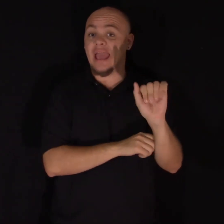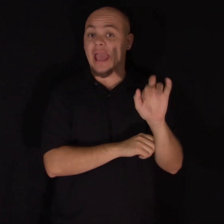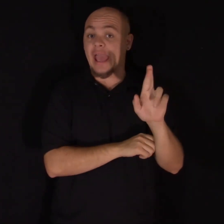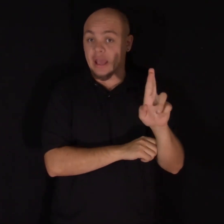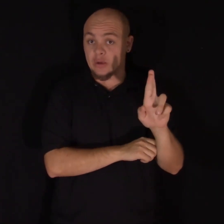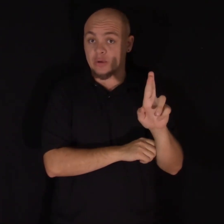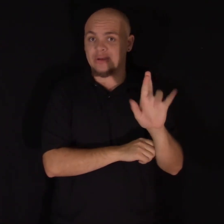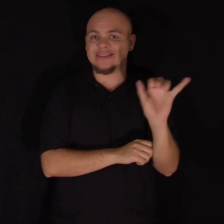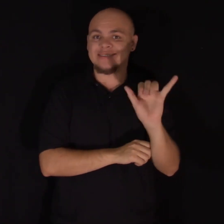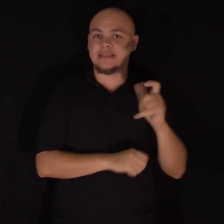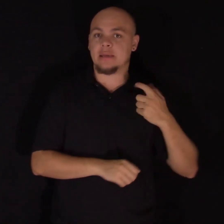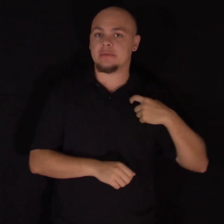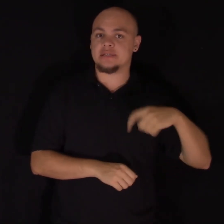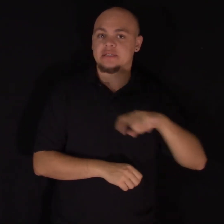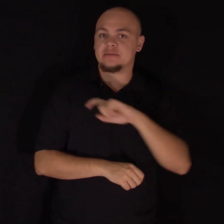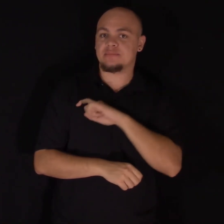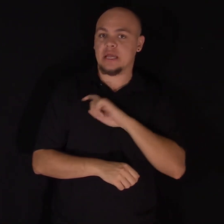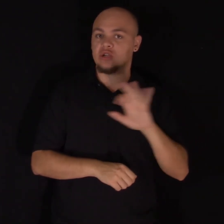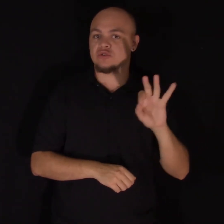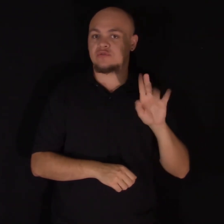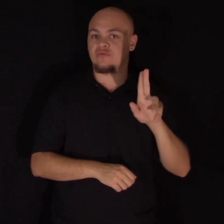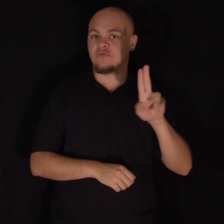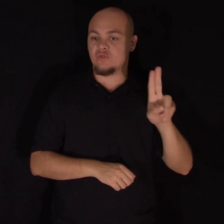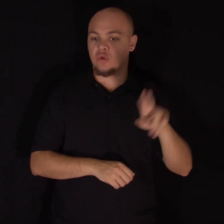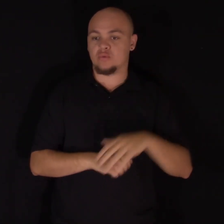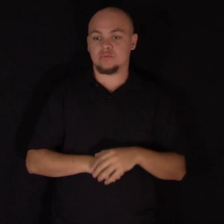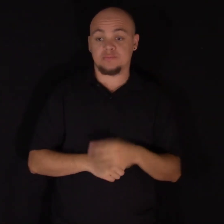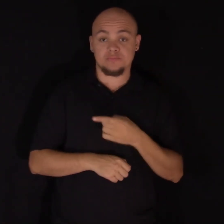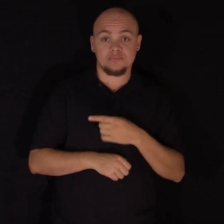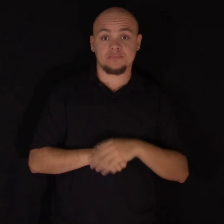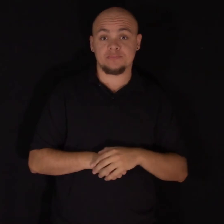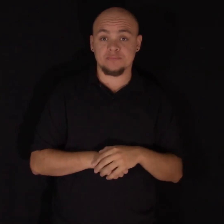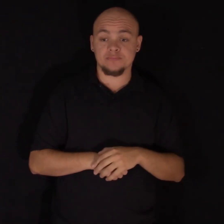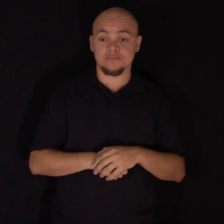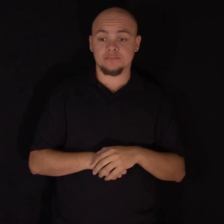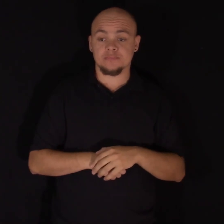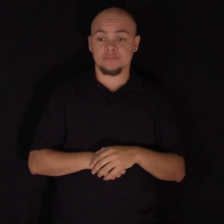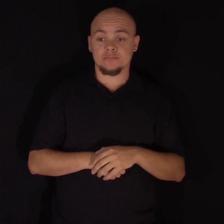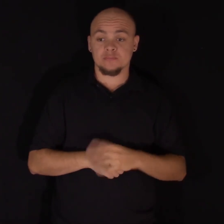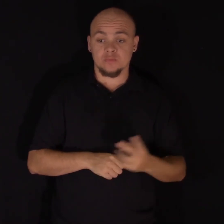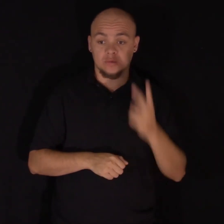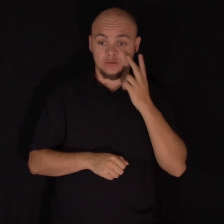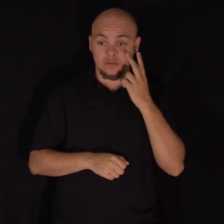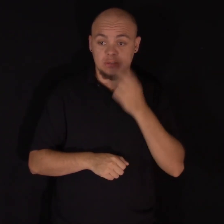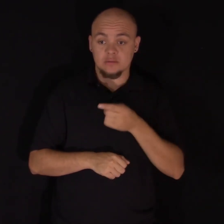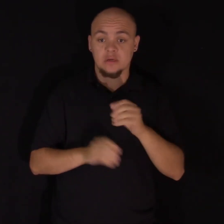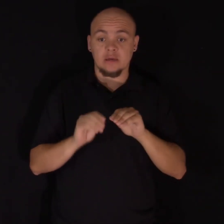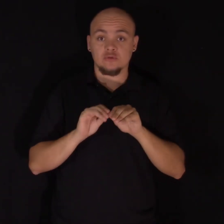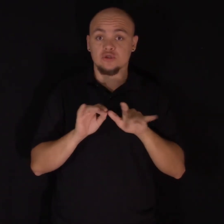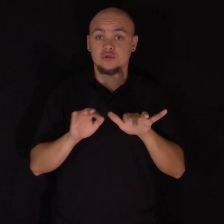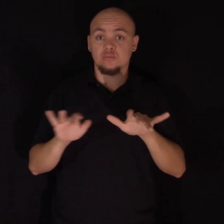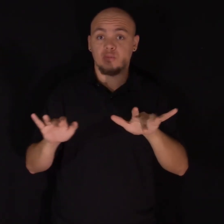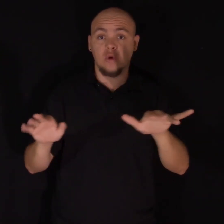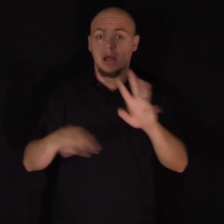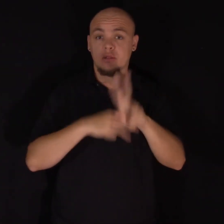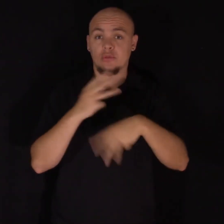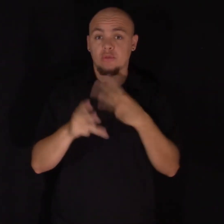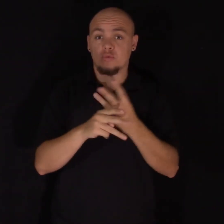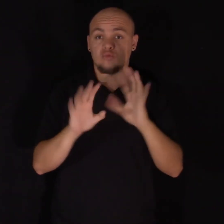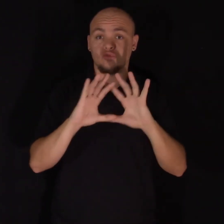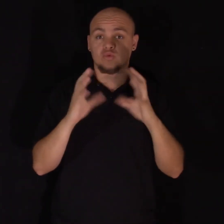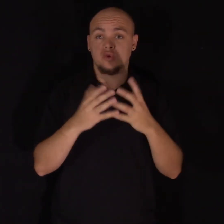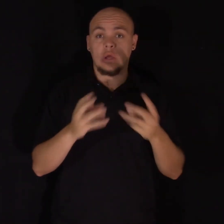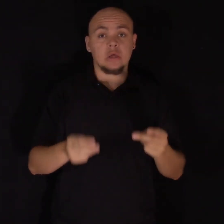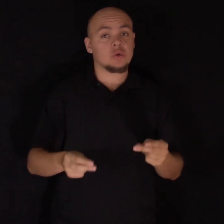the Spanish flu back in 1918. So here's what would happen. It would spread throughout the world very,